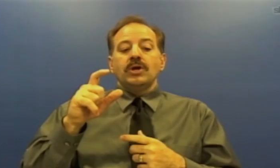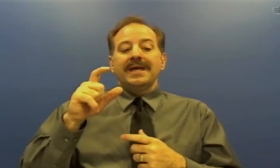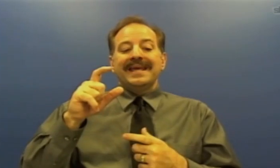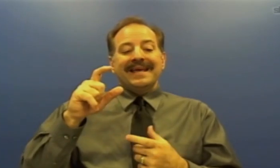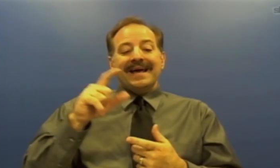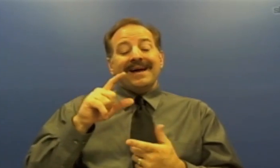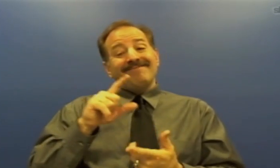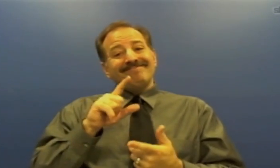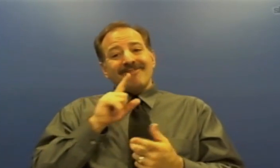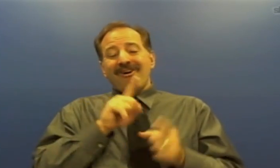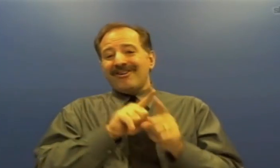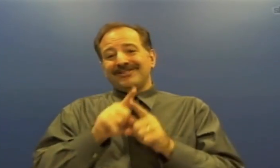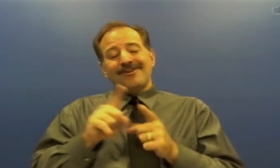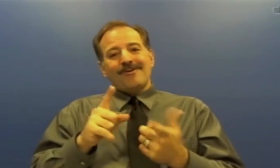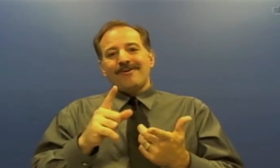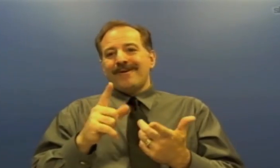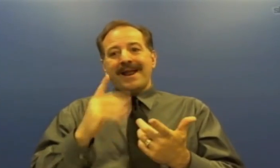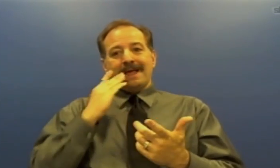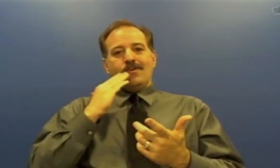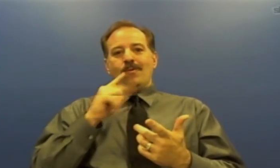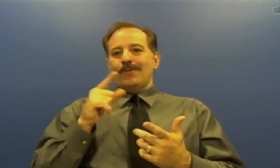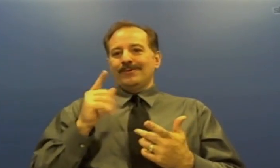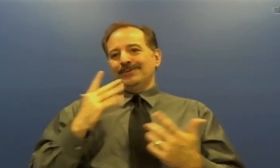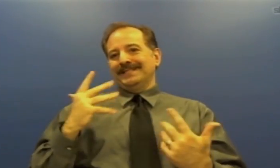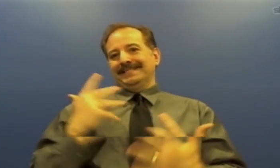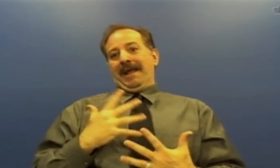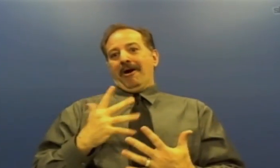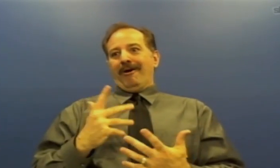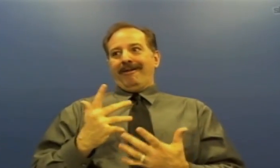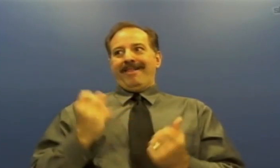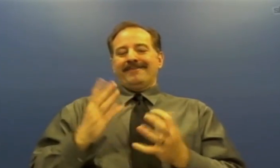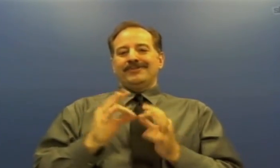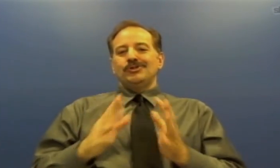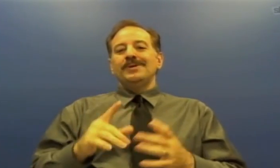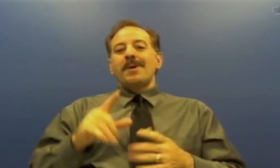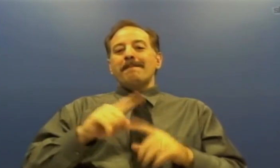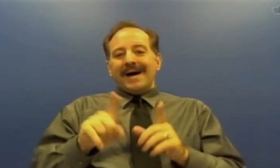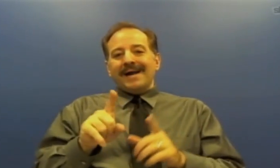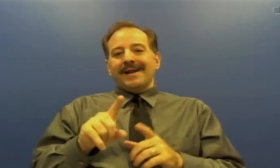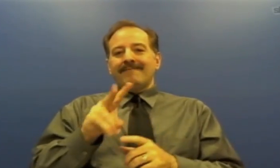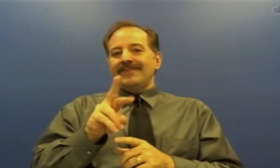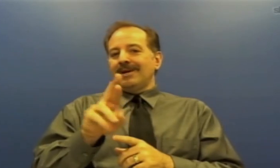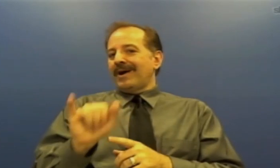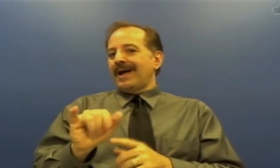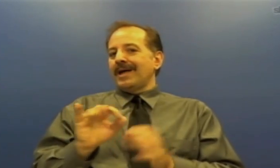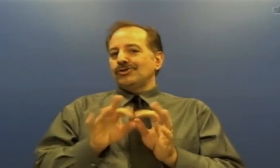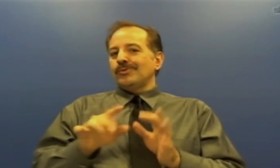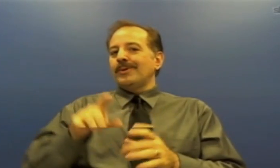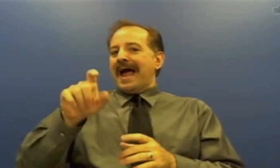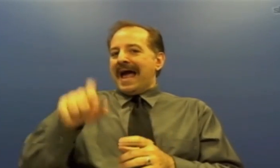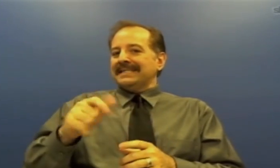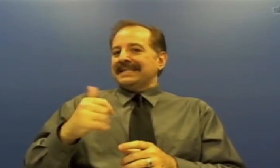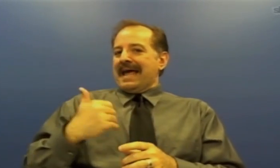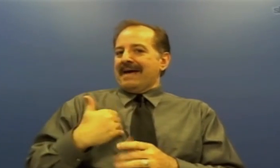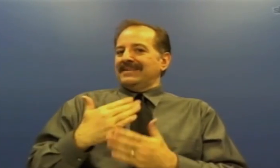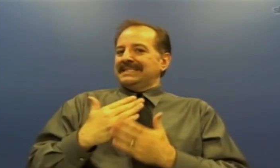Another guiding principle, and again, I know this is kind of intimidating for live interpreters,